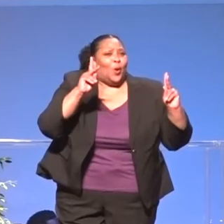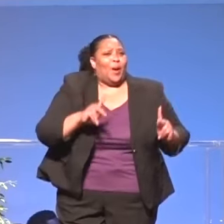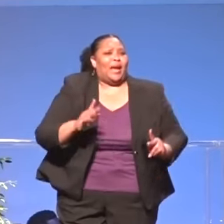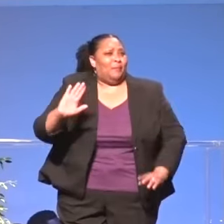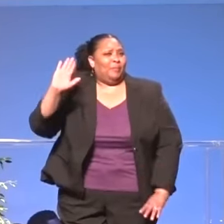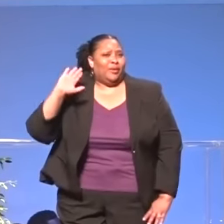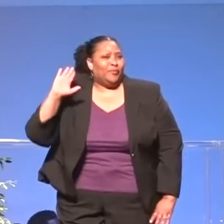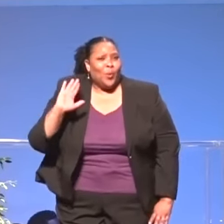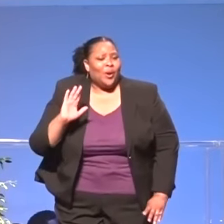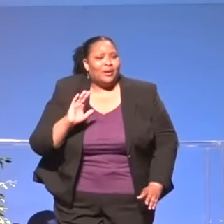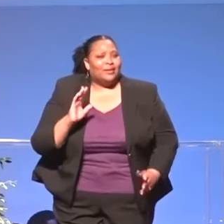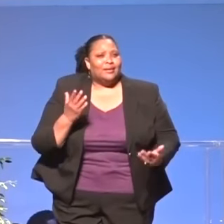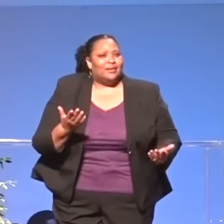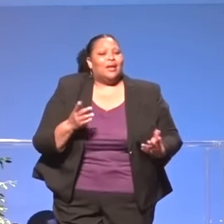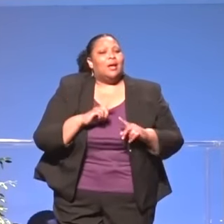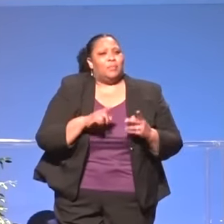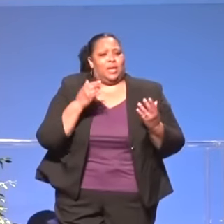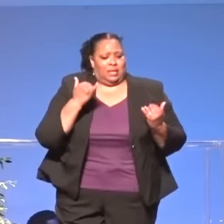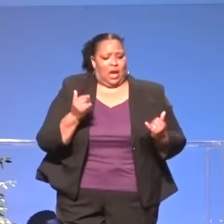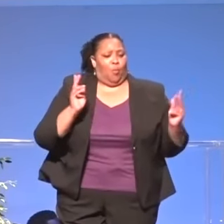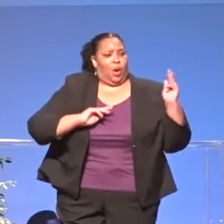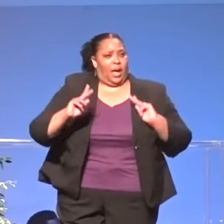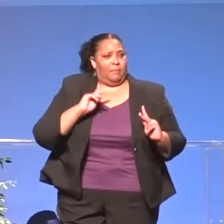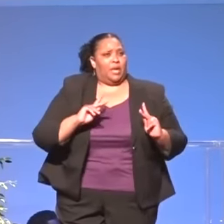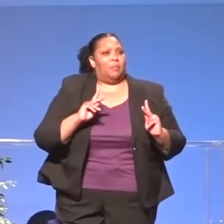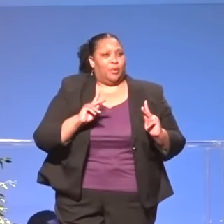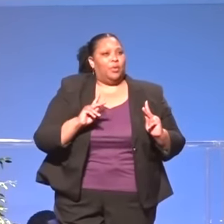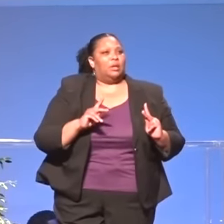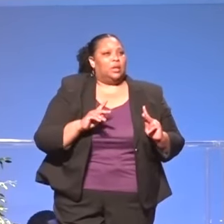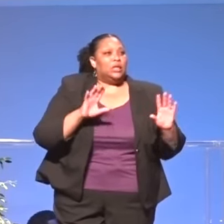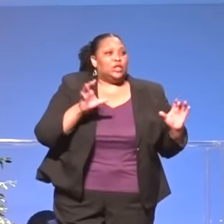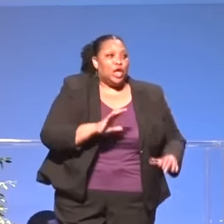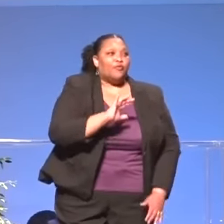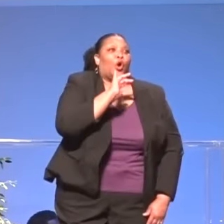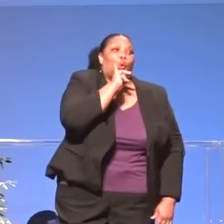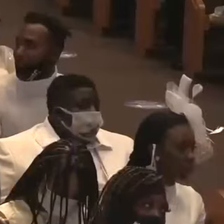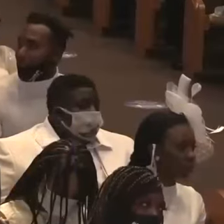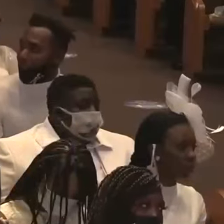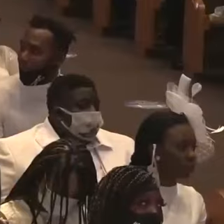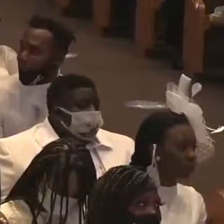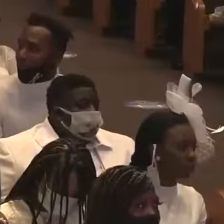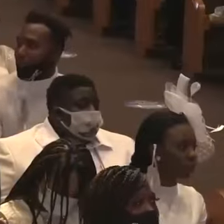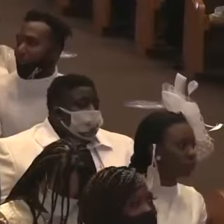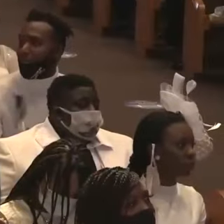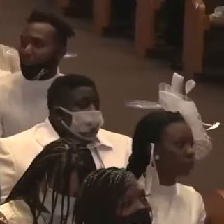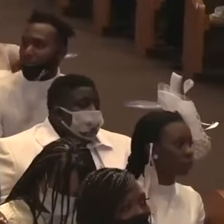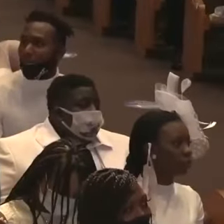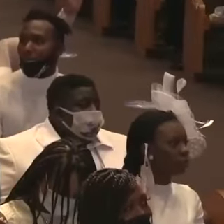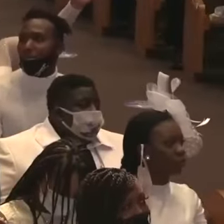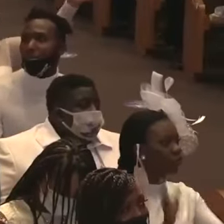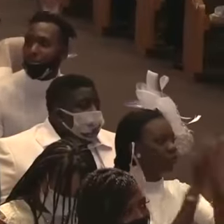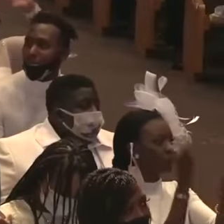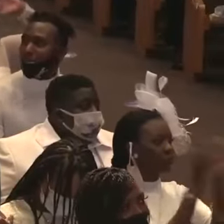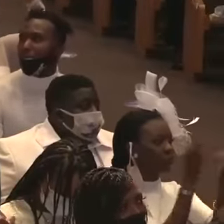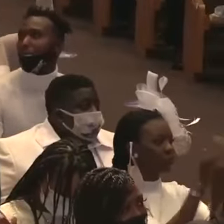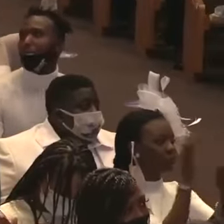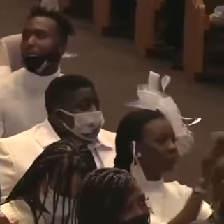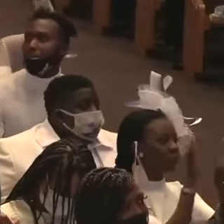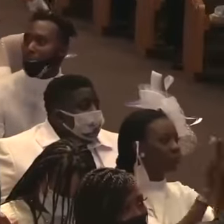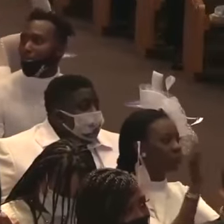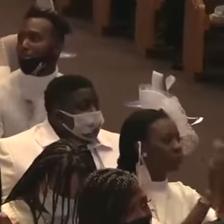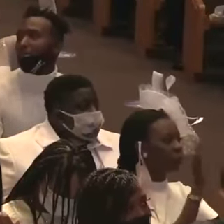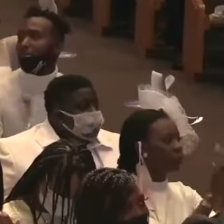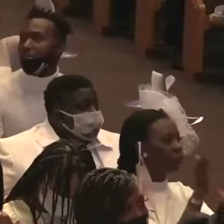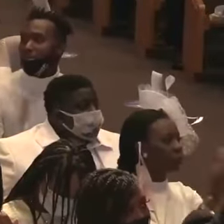before, but what folk meant for evil, God has turned it out for good.